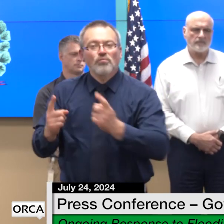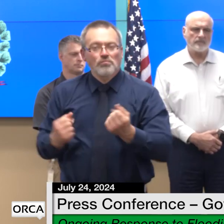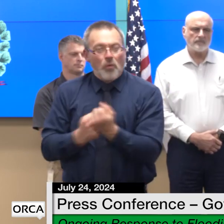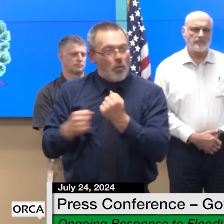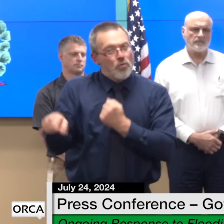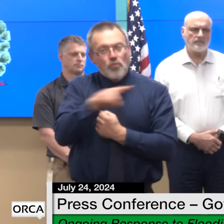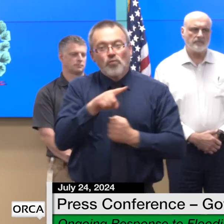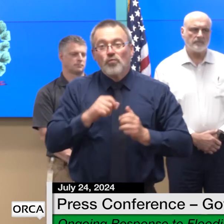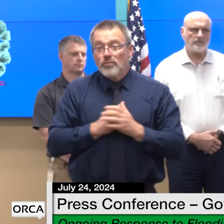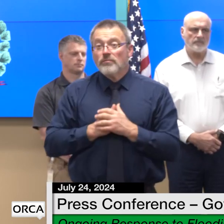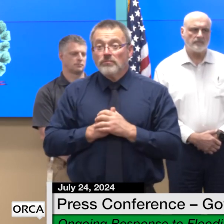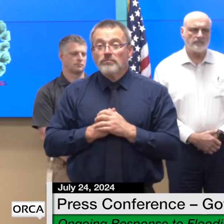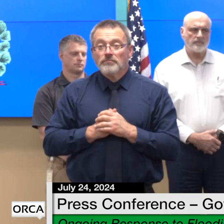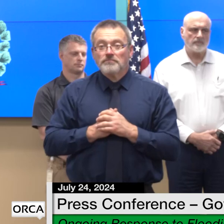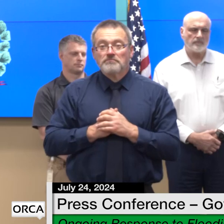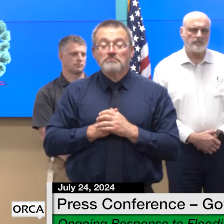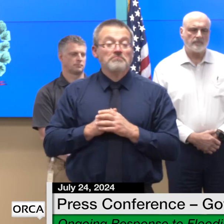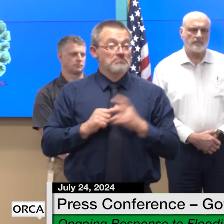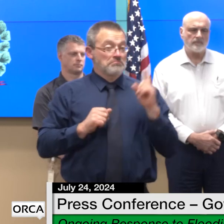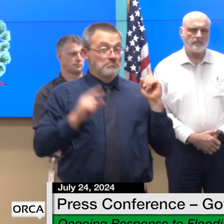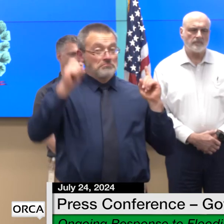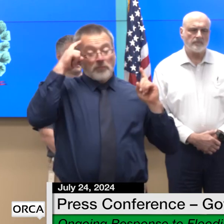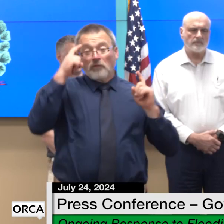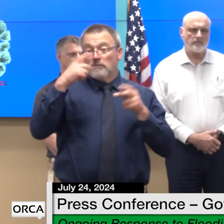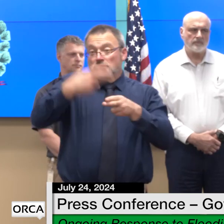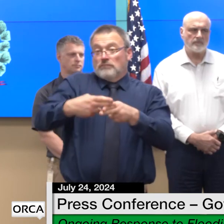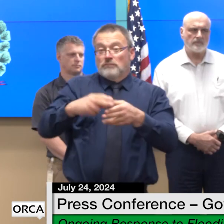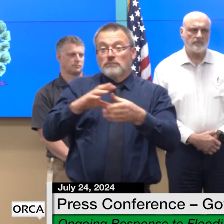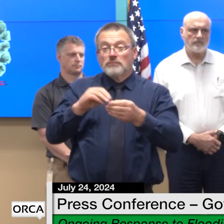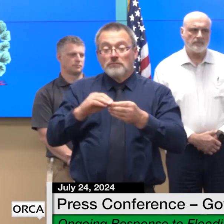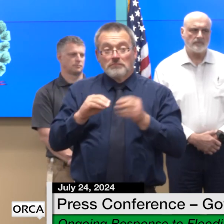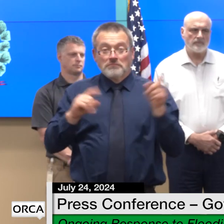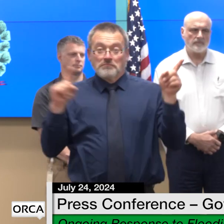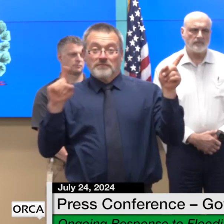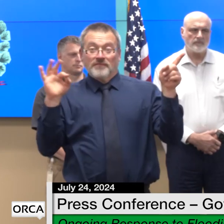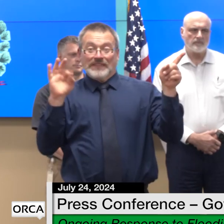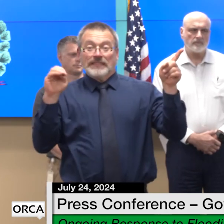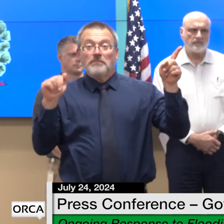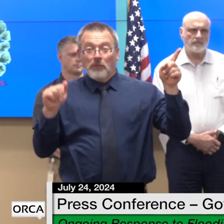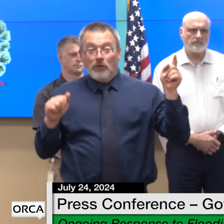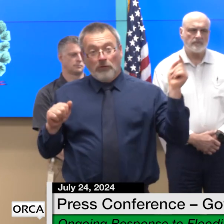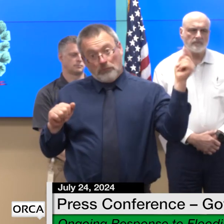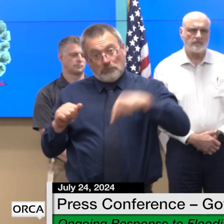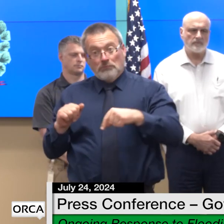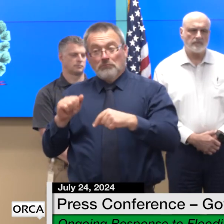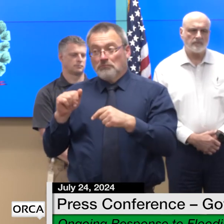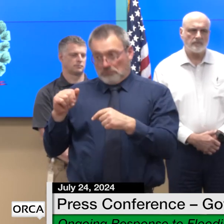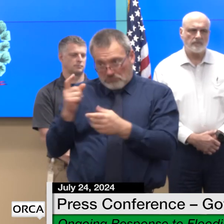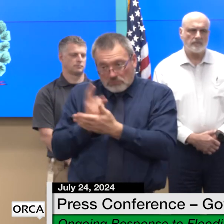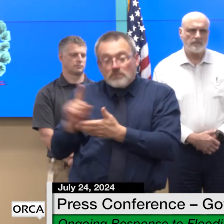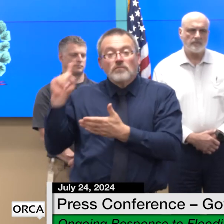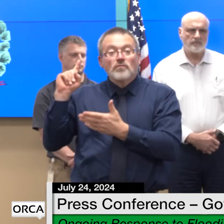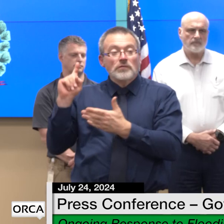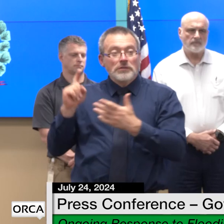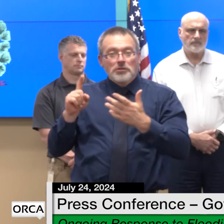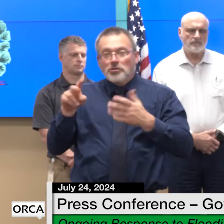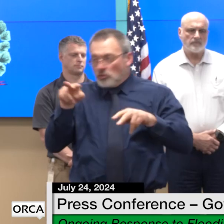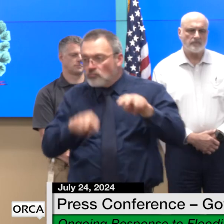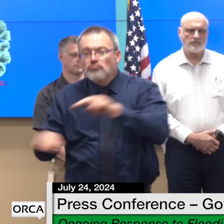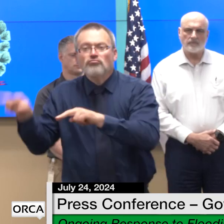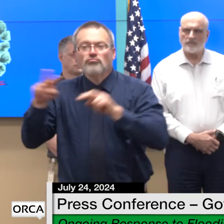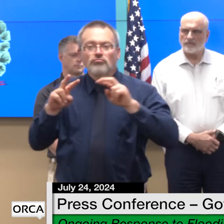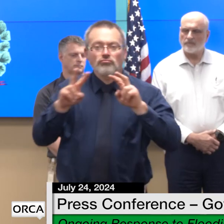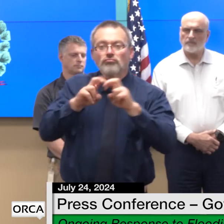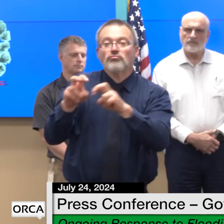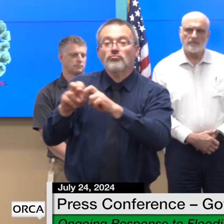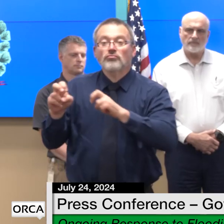As the governor mentioned, FEMA representatives have been in Vermont since last week. The first wave of